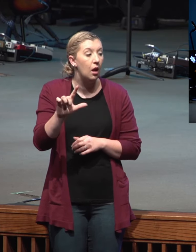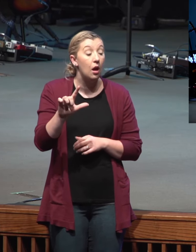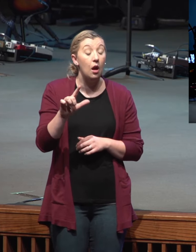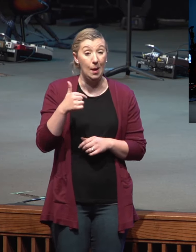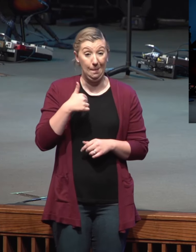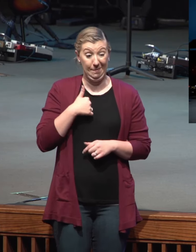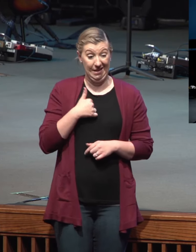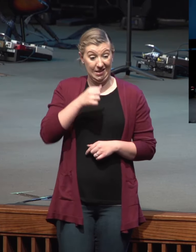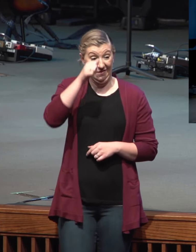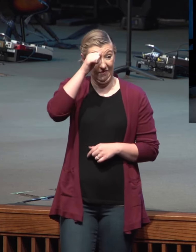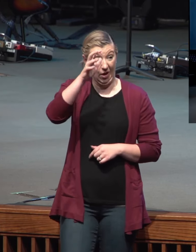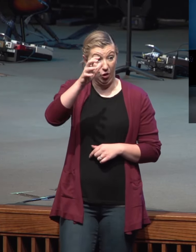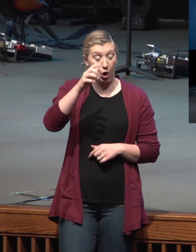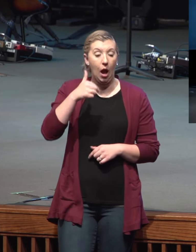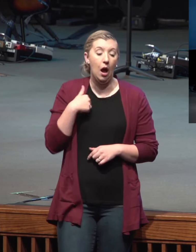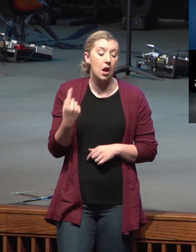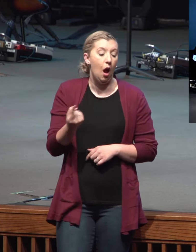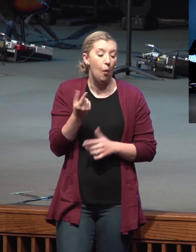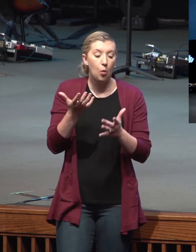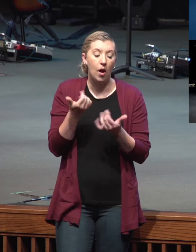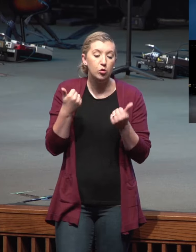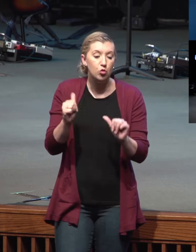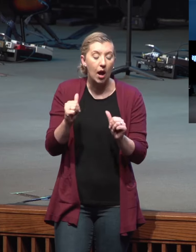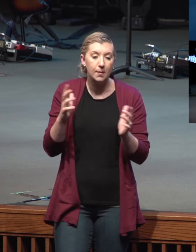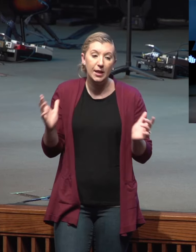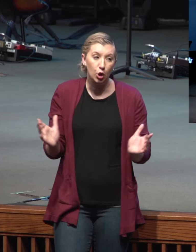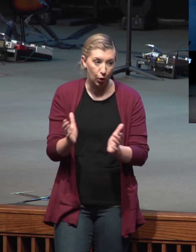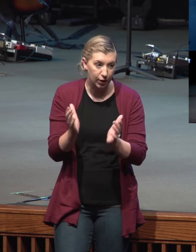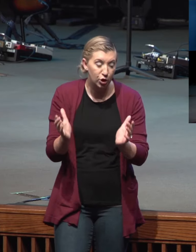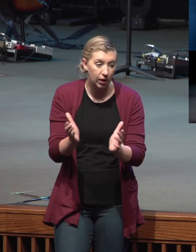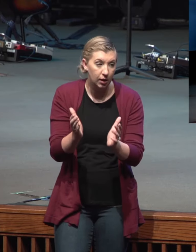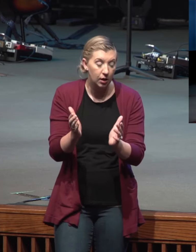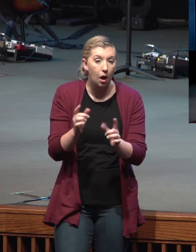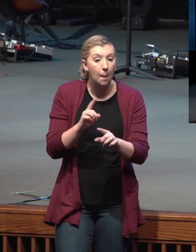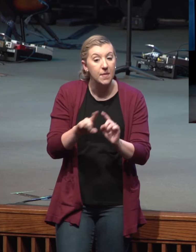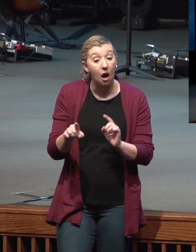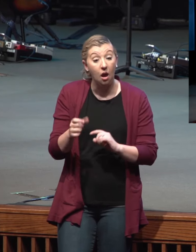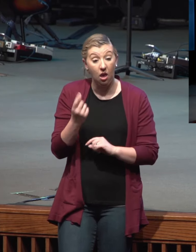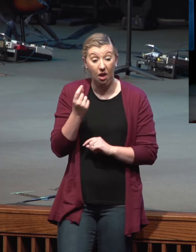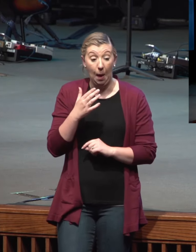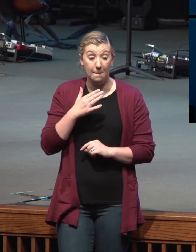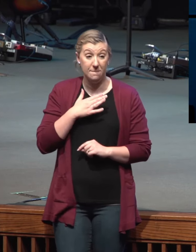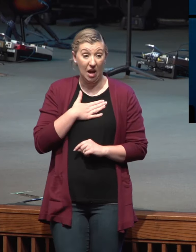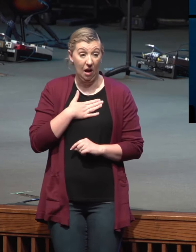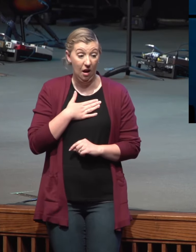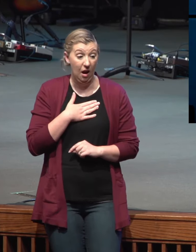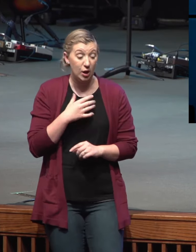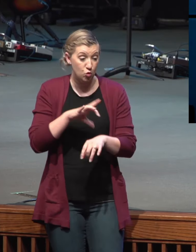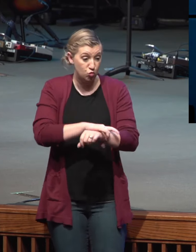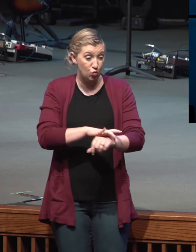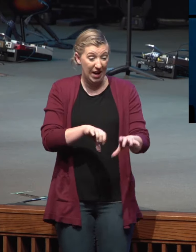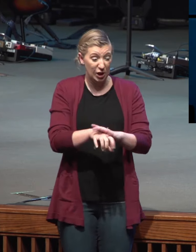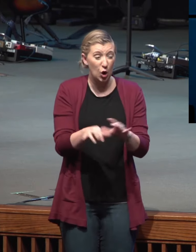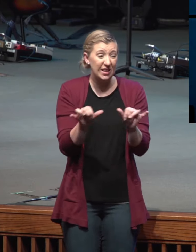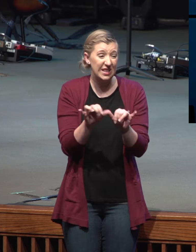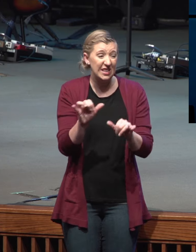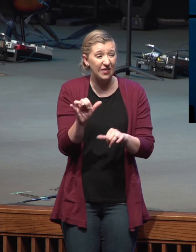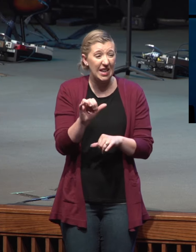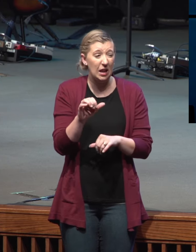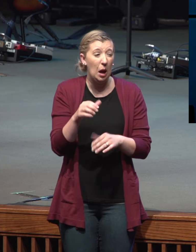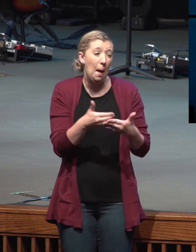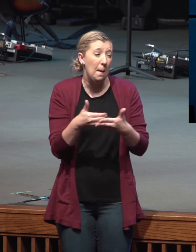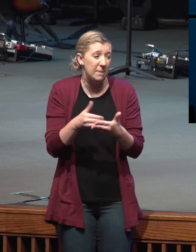as a father, I always want to try to be encouraging, but like my wrists are the size of like a baby fawn's